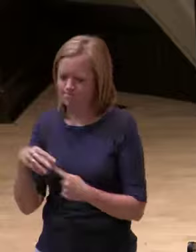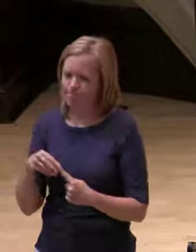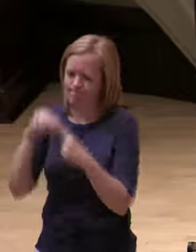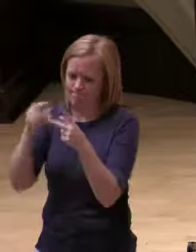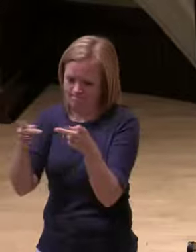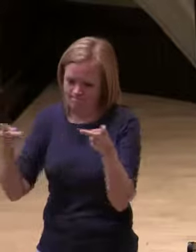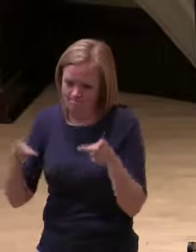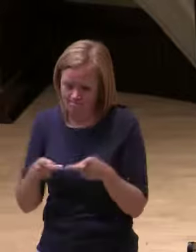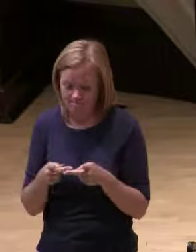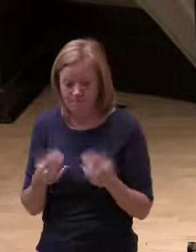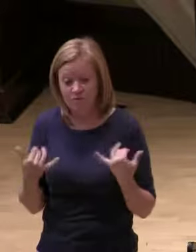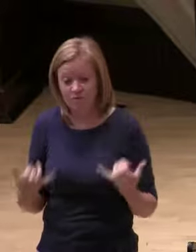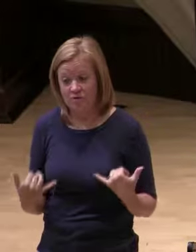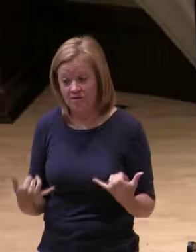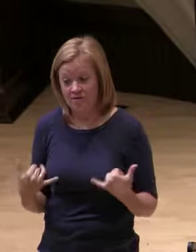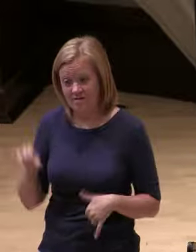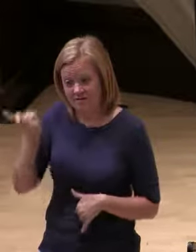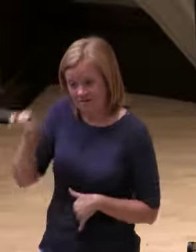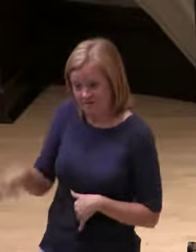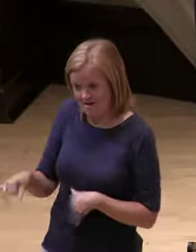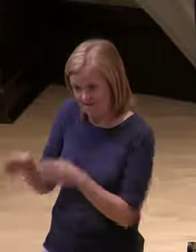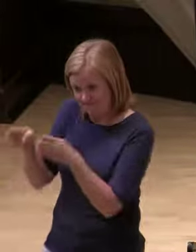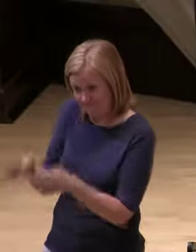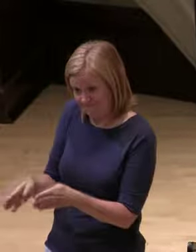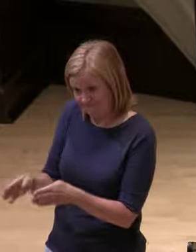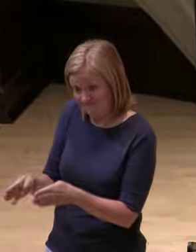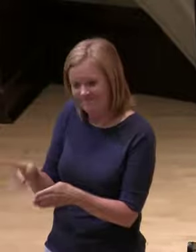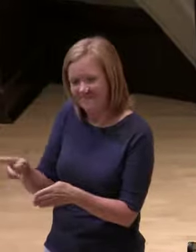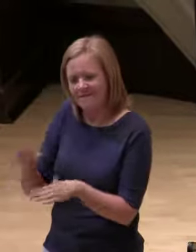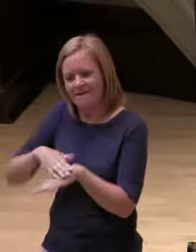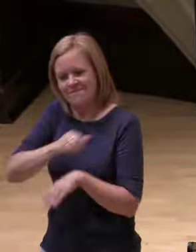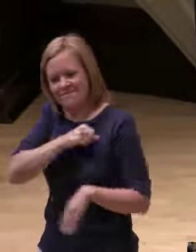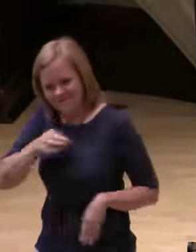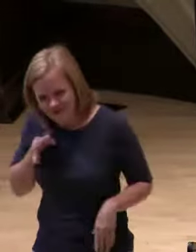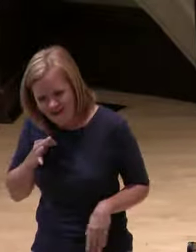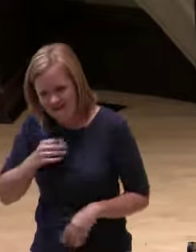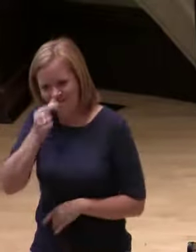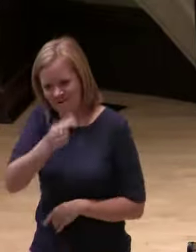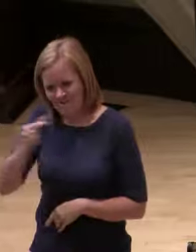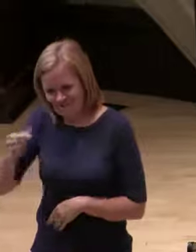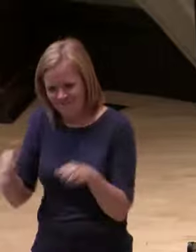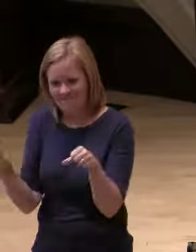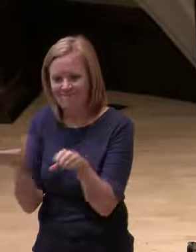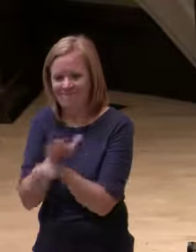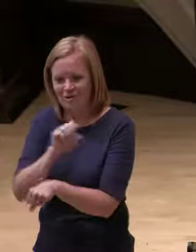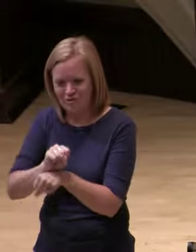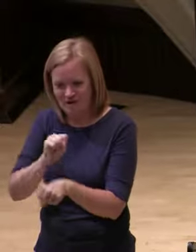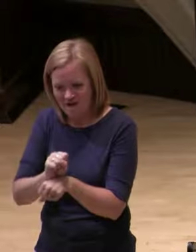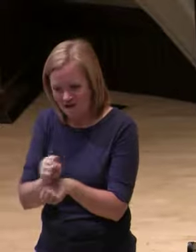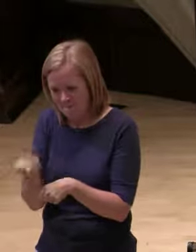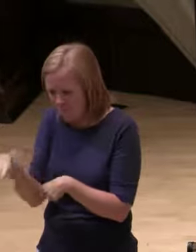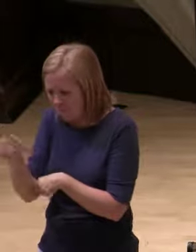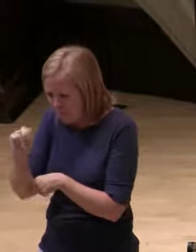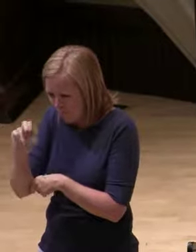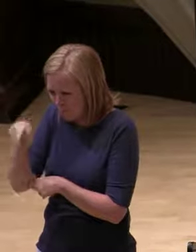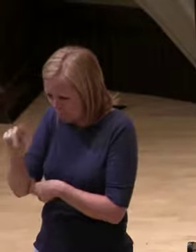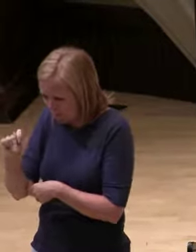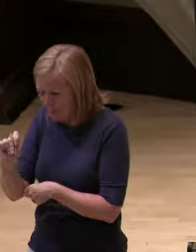place. Today, he is on the staff of Grace of God. He has a full-time job in his own apartment.